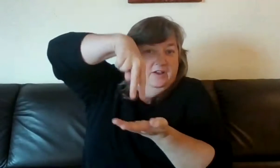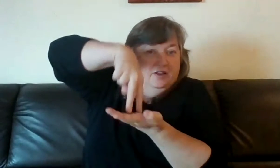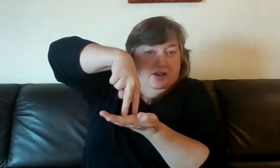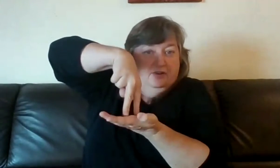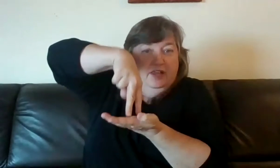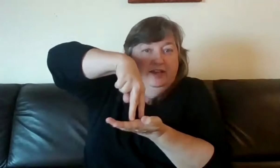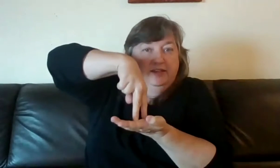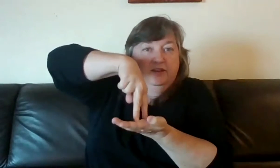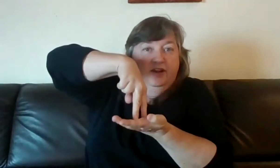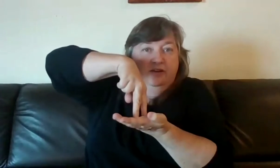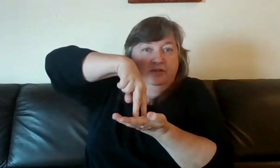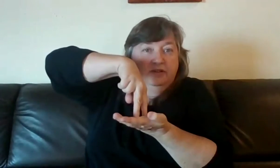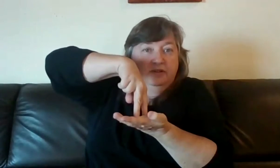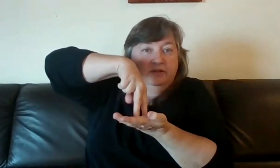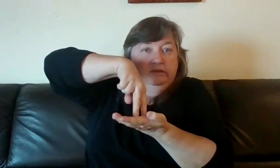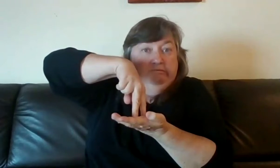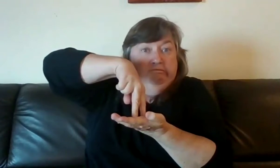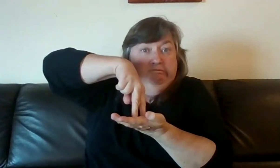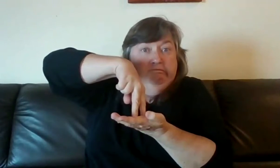You have your legs on the ground.